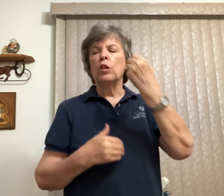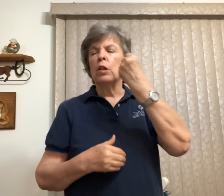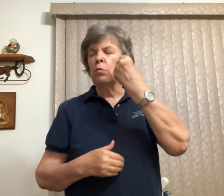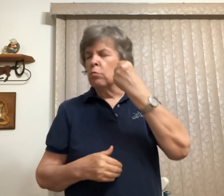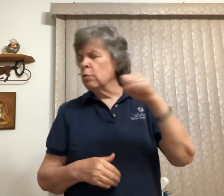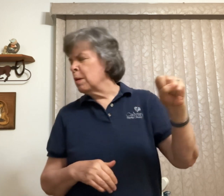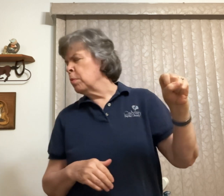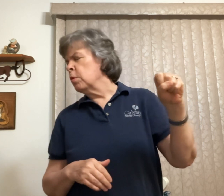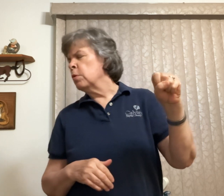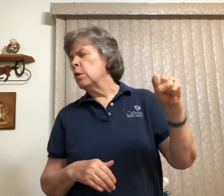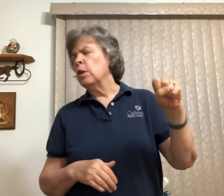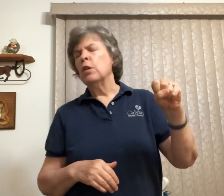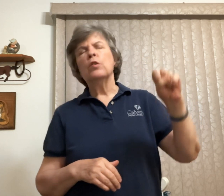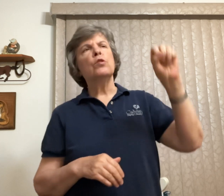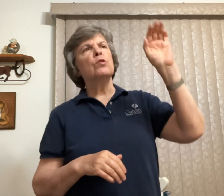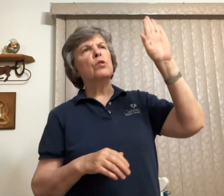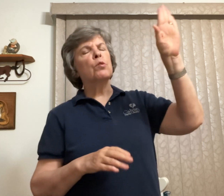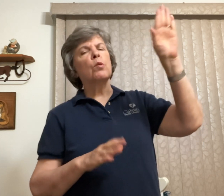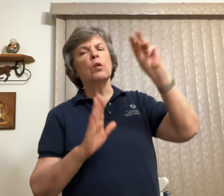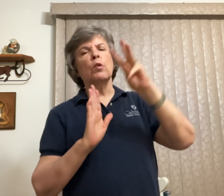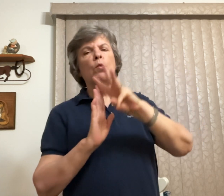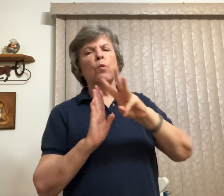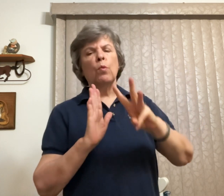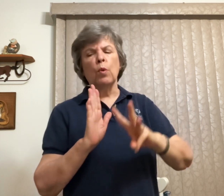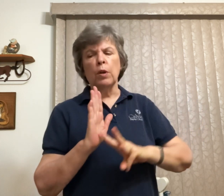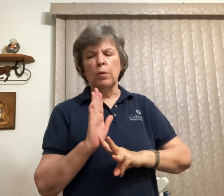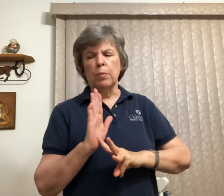a rebel to your will.